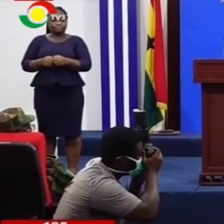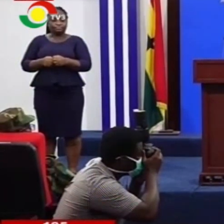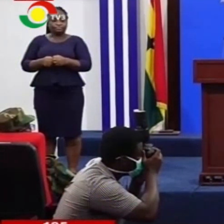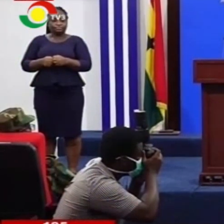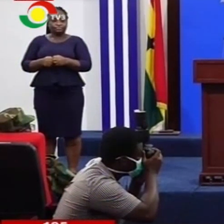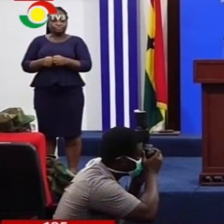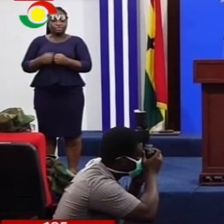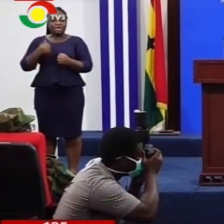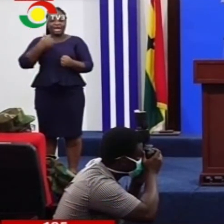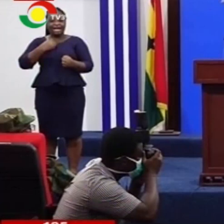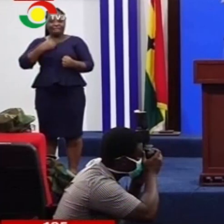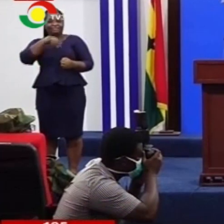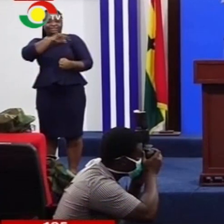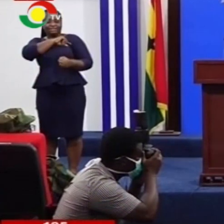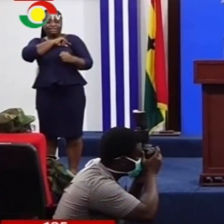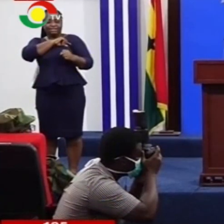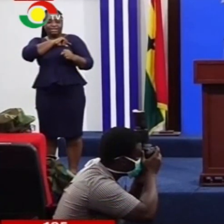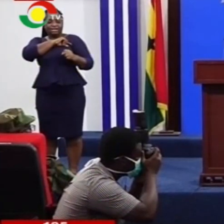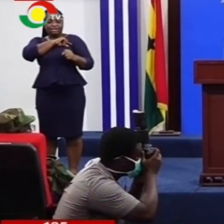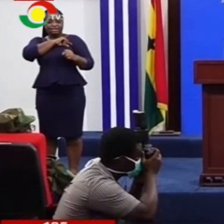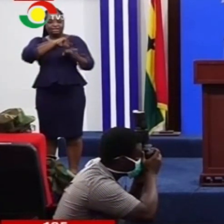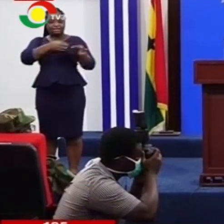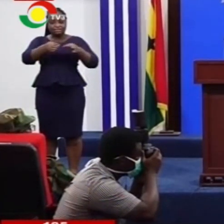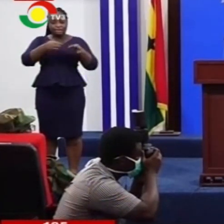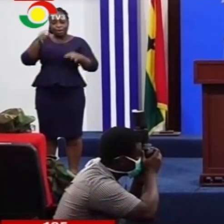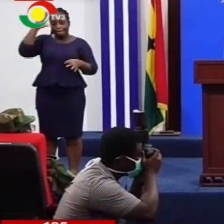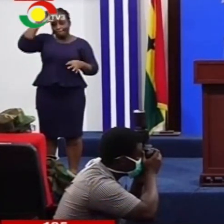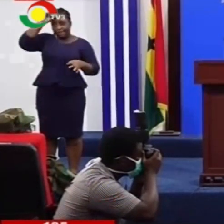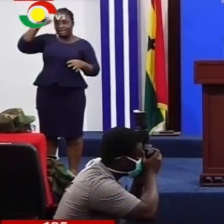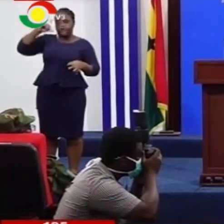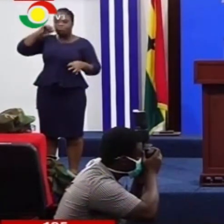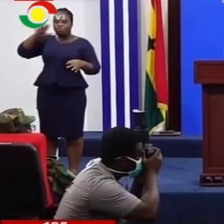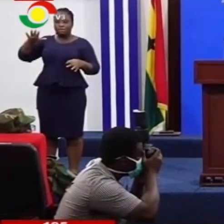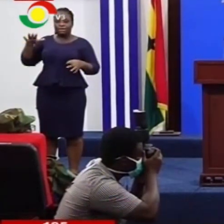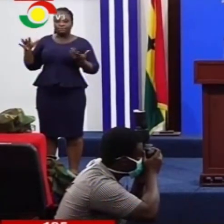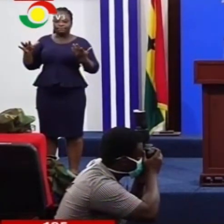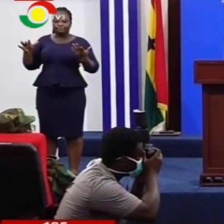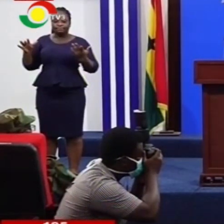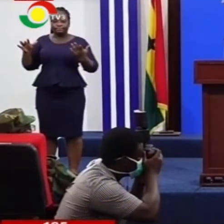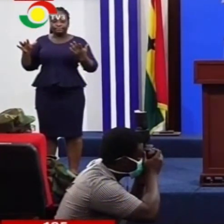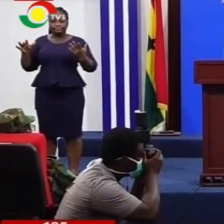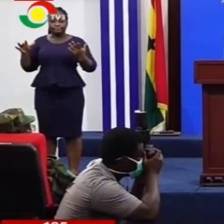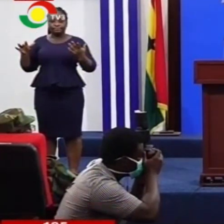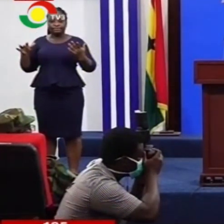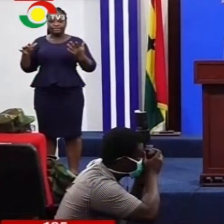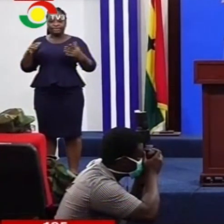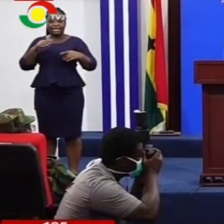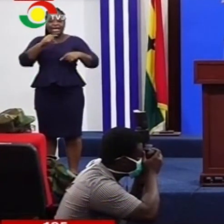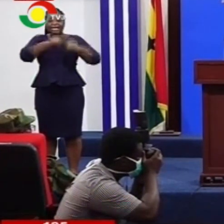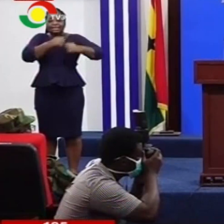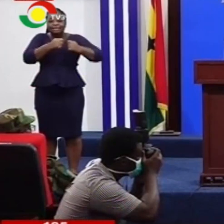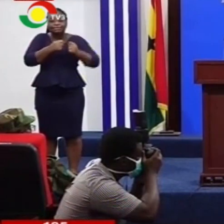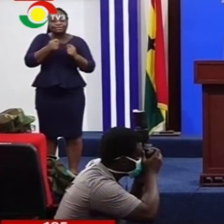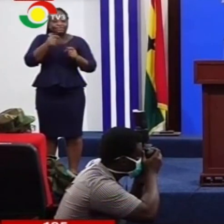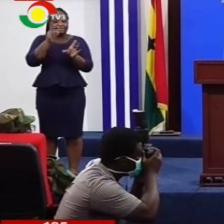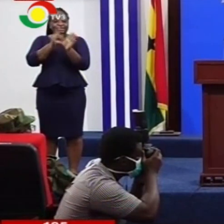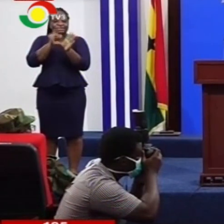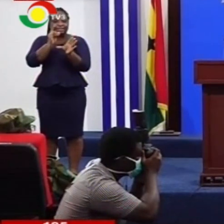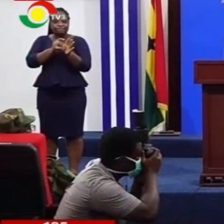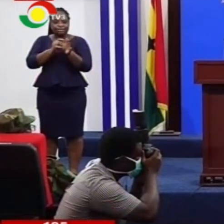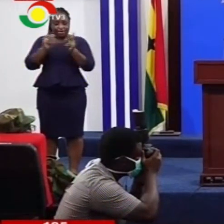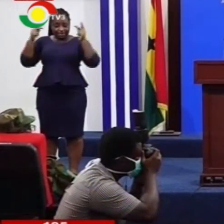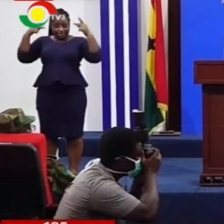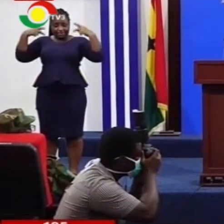We have the gender distribution, male and female. Types of disability: